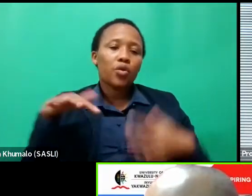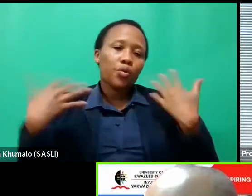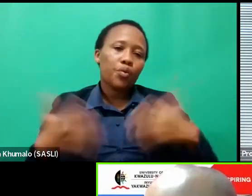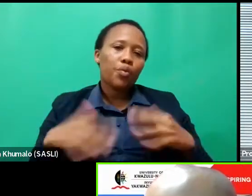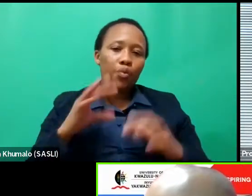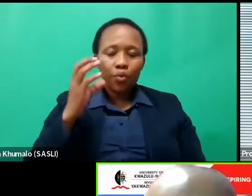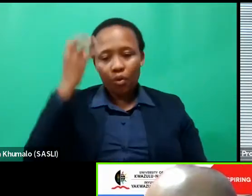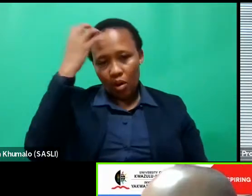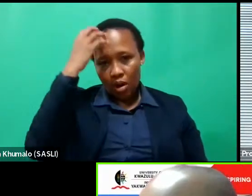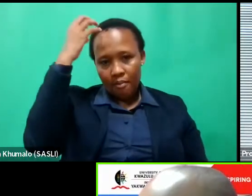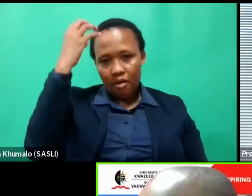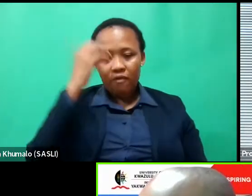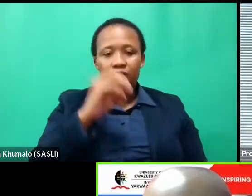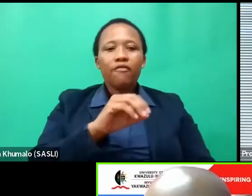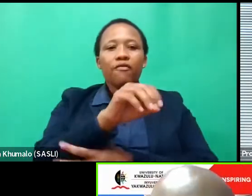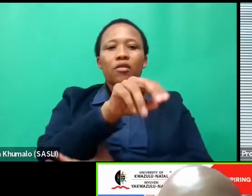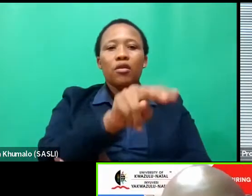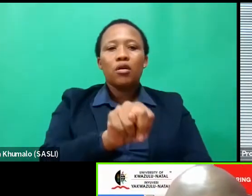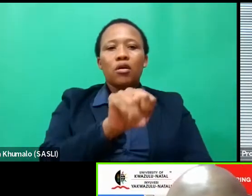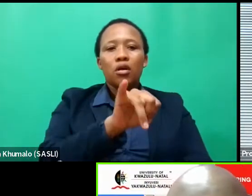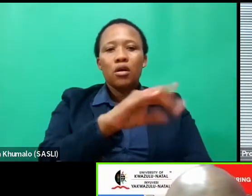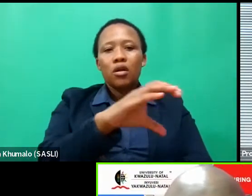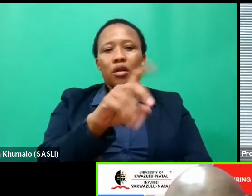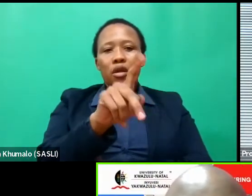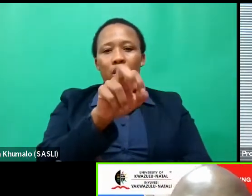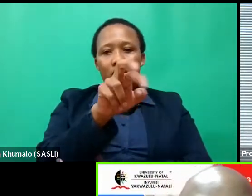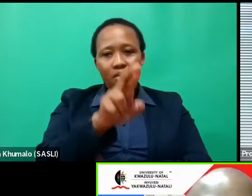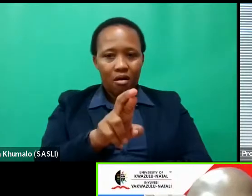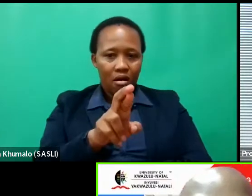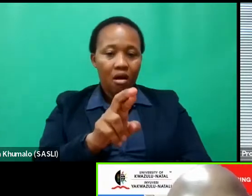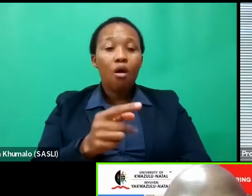for that thought-provoking